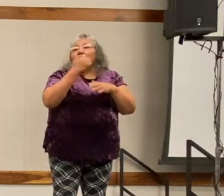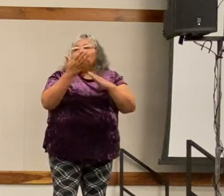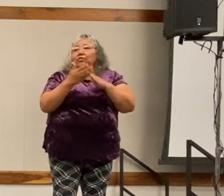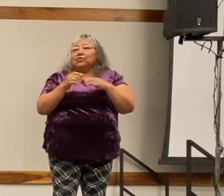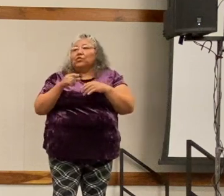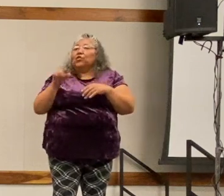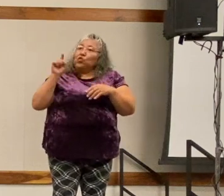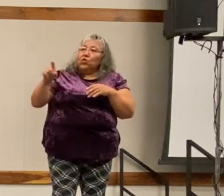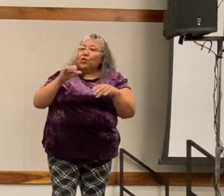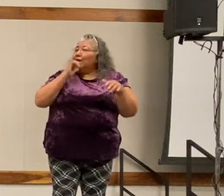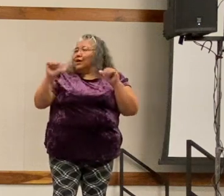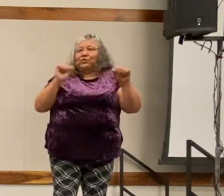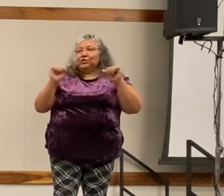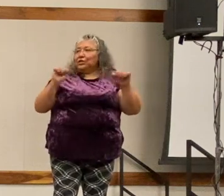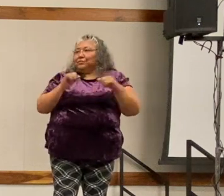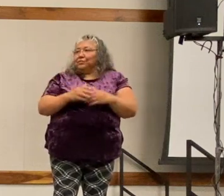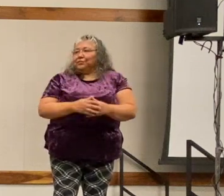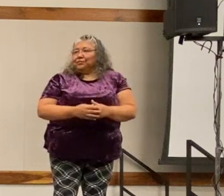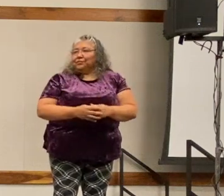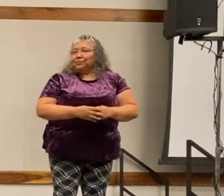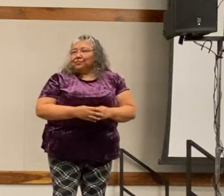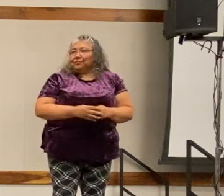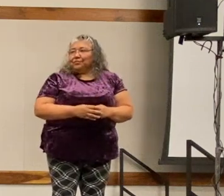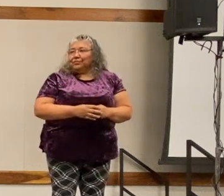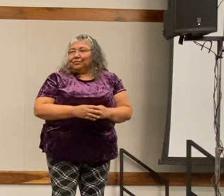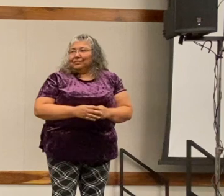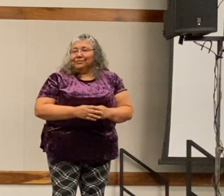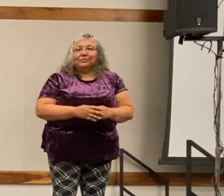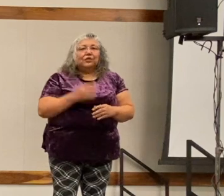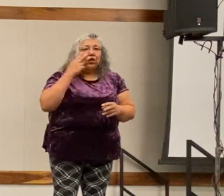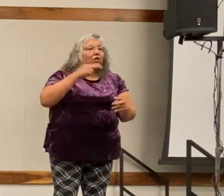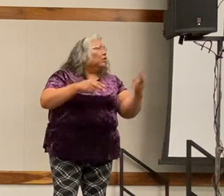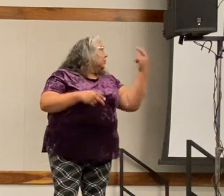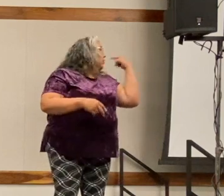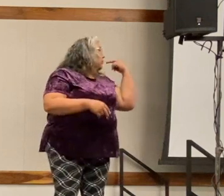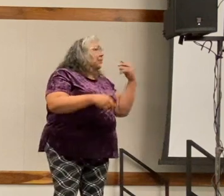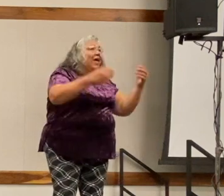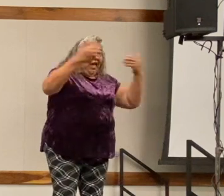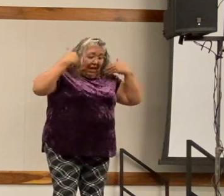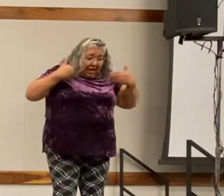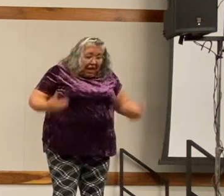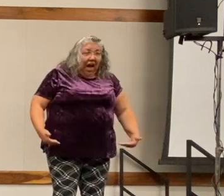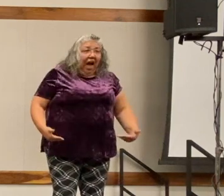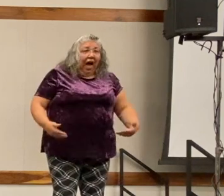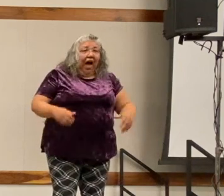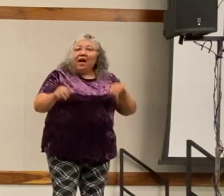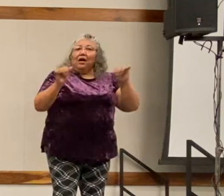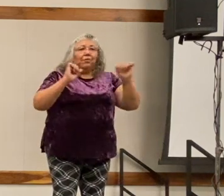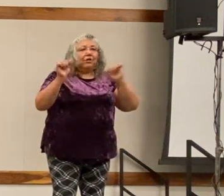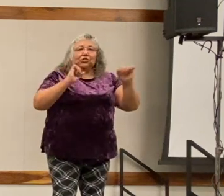say, you're unshakable. Unshakable. Look at the person behind you and say, I'm unshakable.